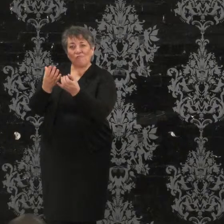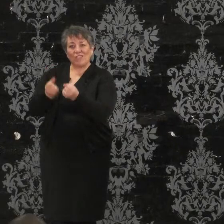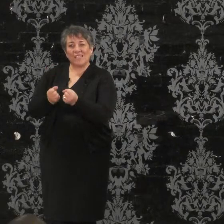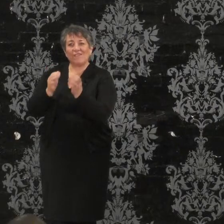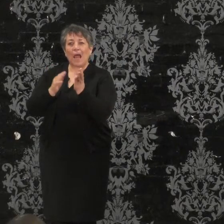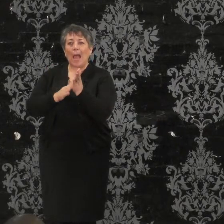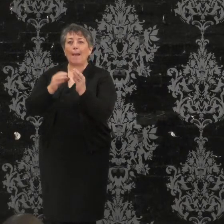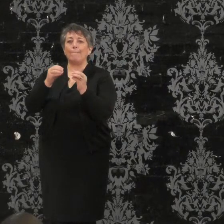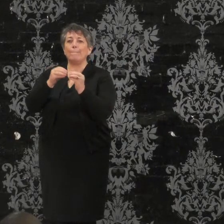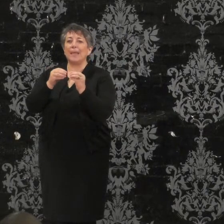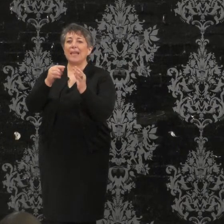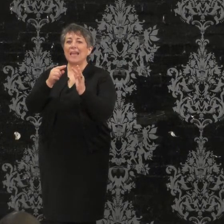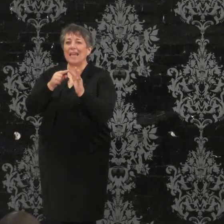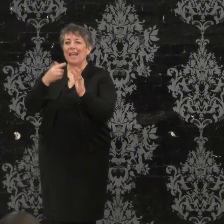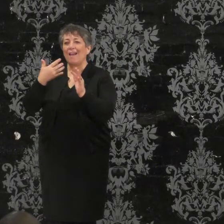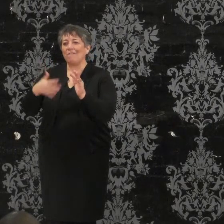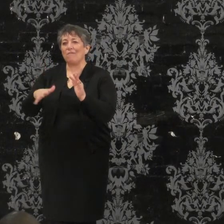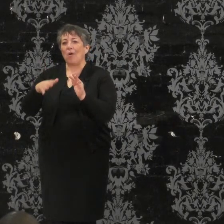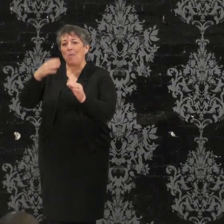Castle.